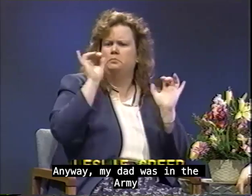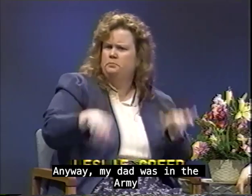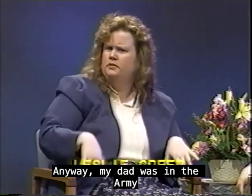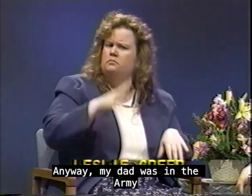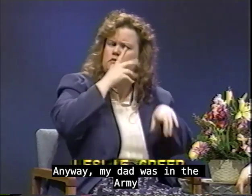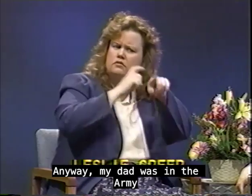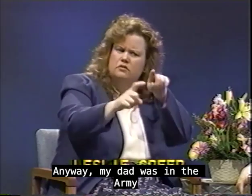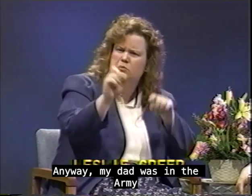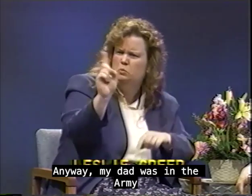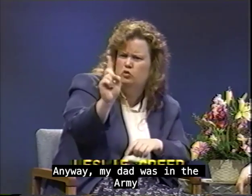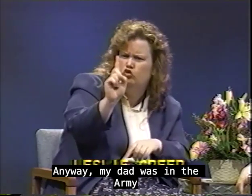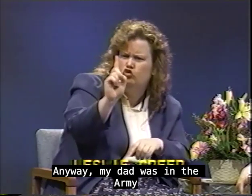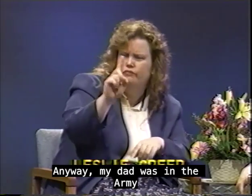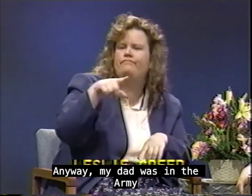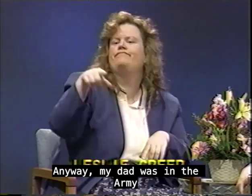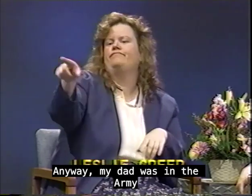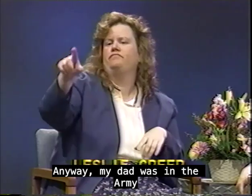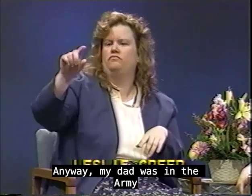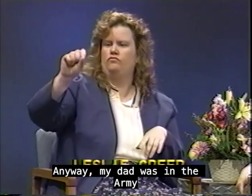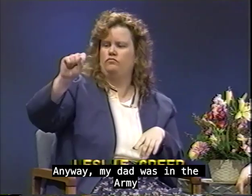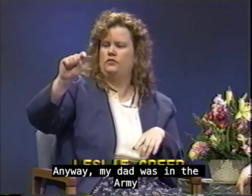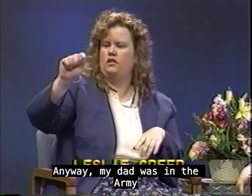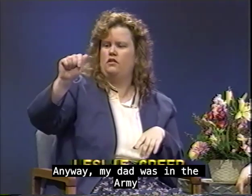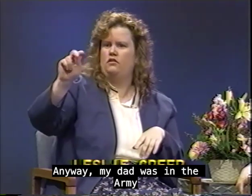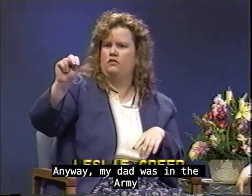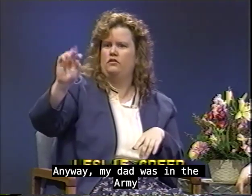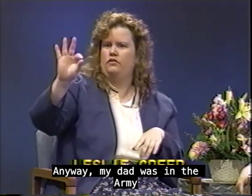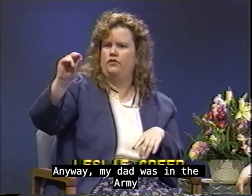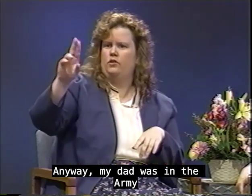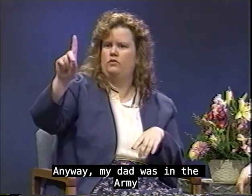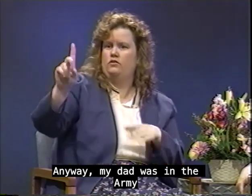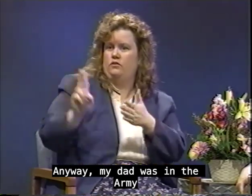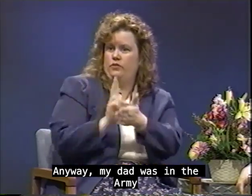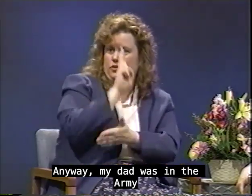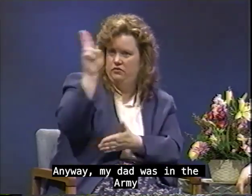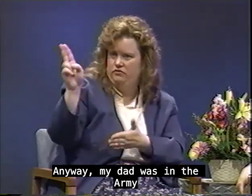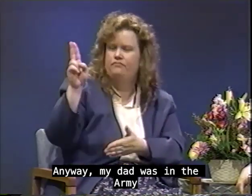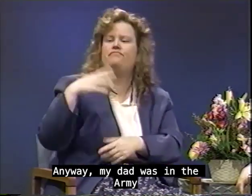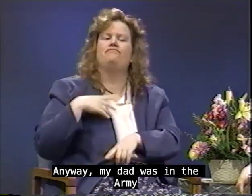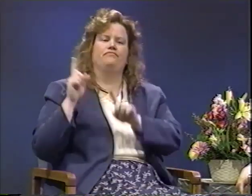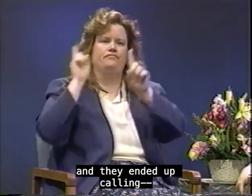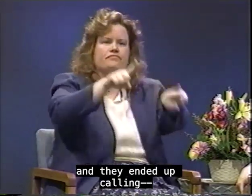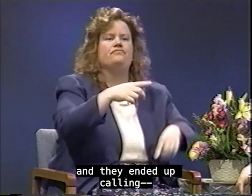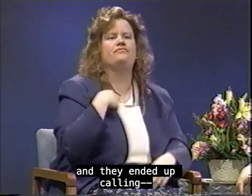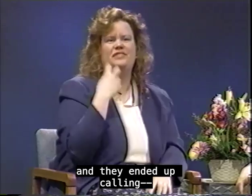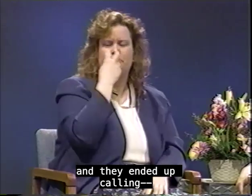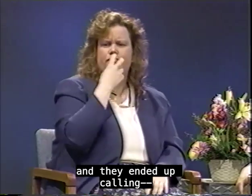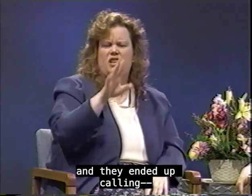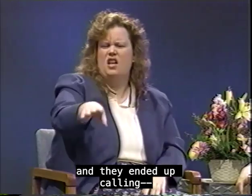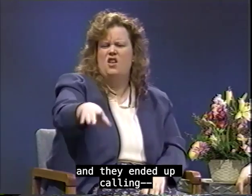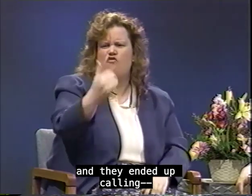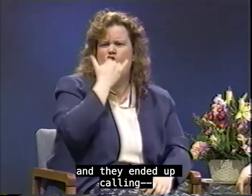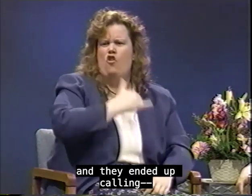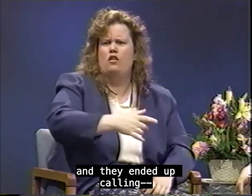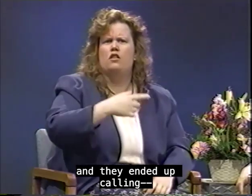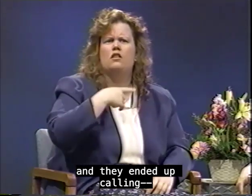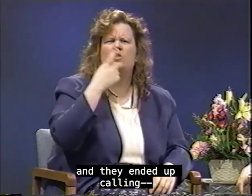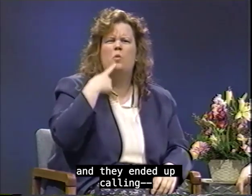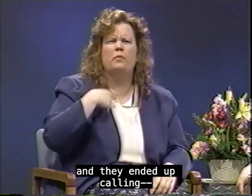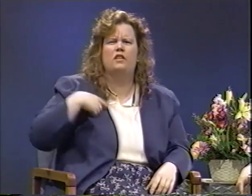Army, and we moved a lot, and they ended up we moved to California and we